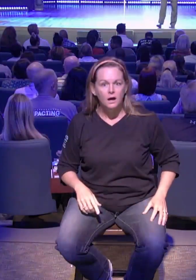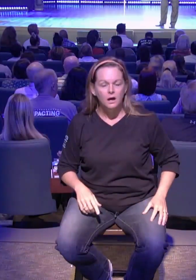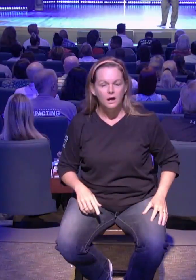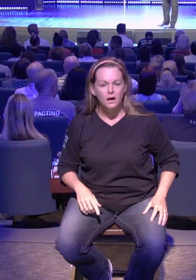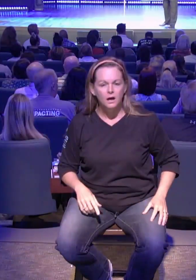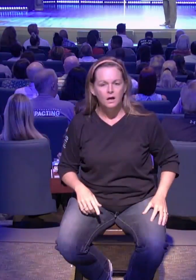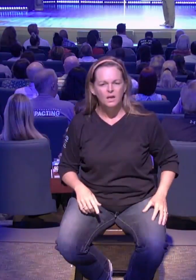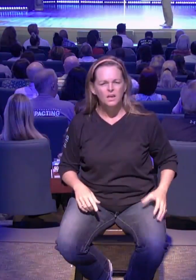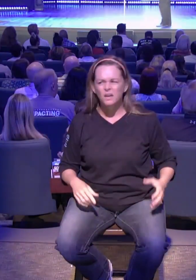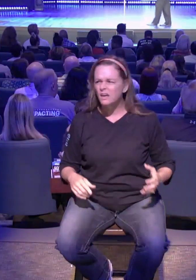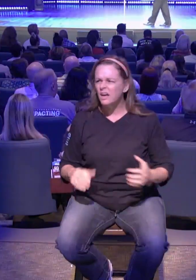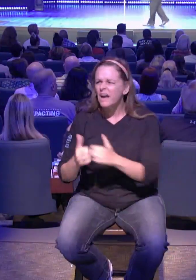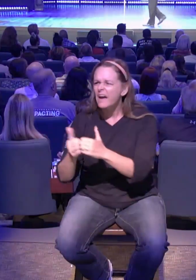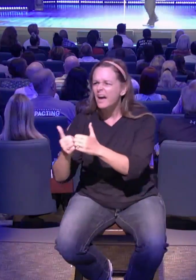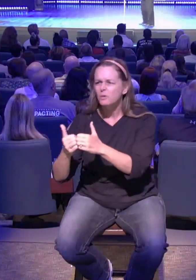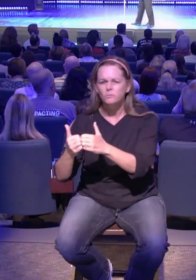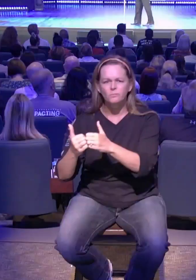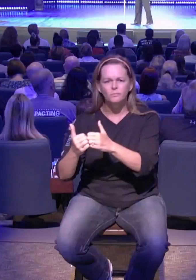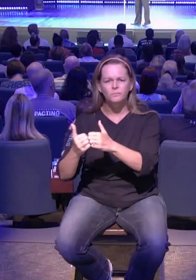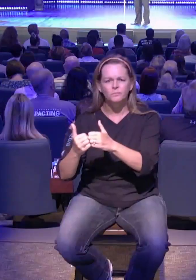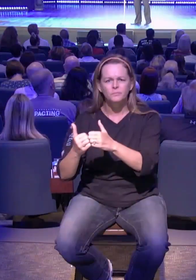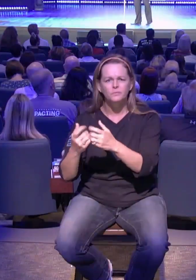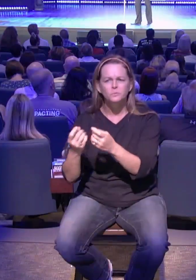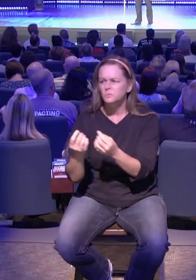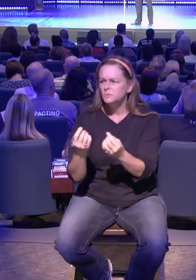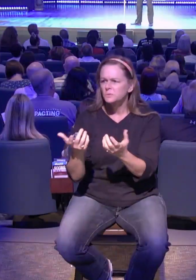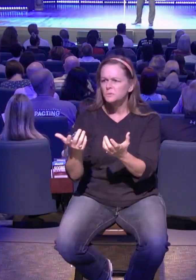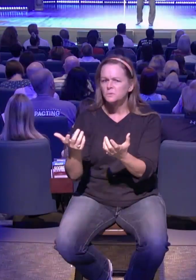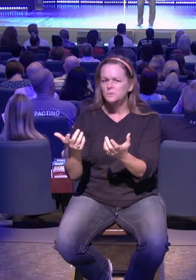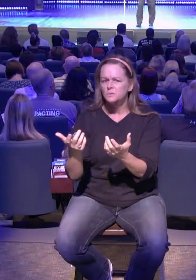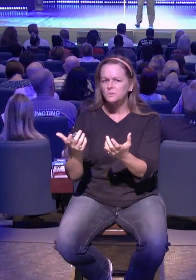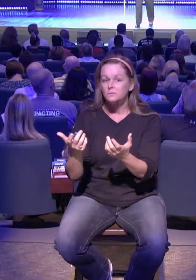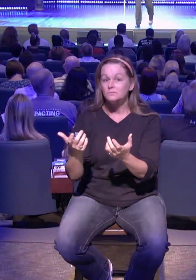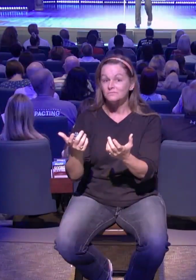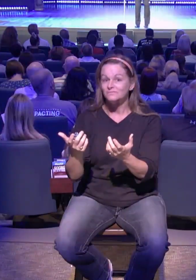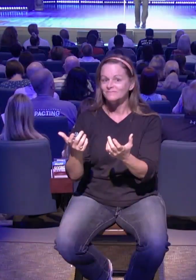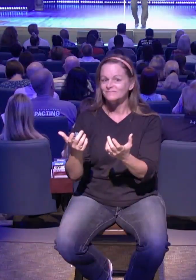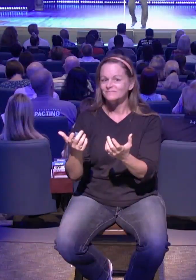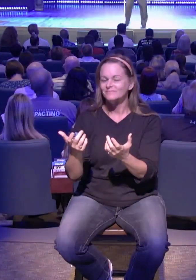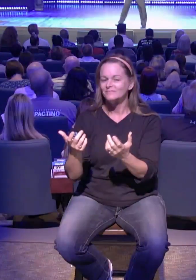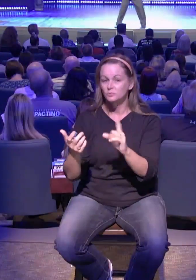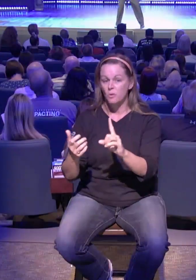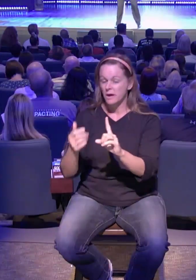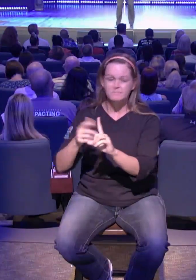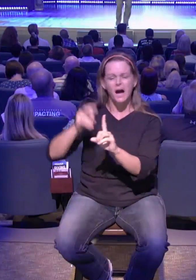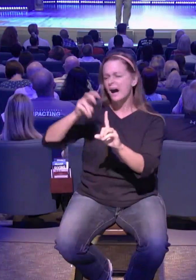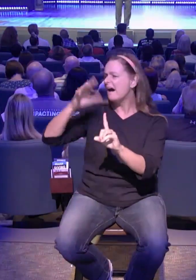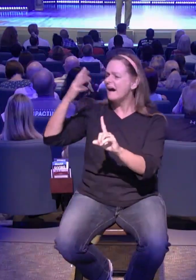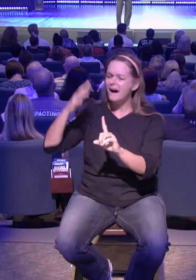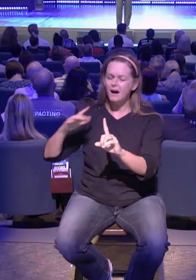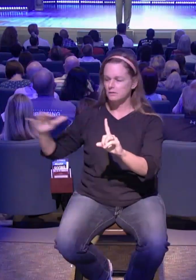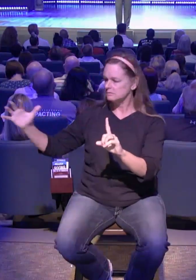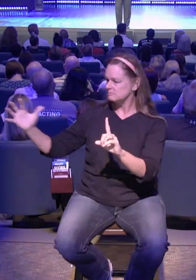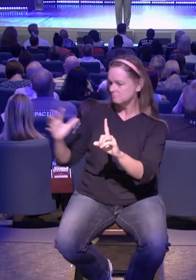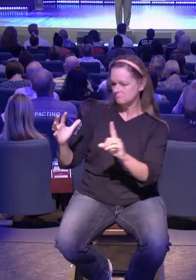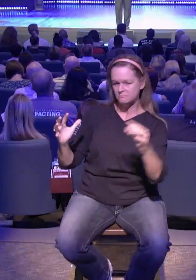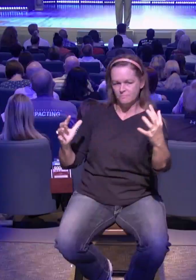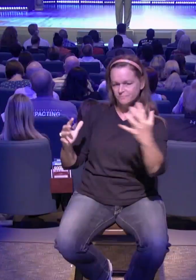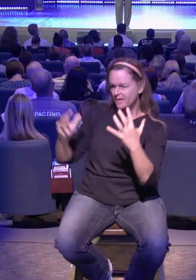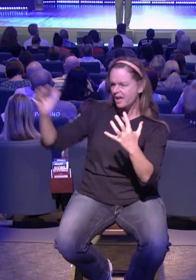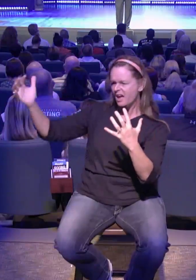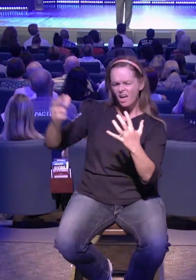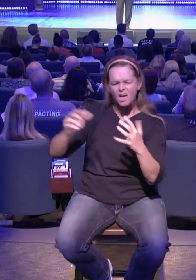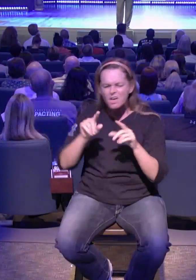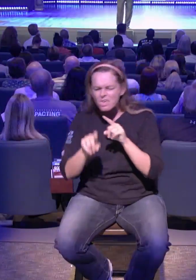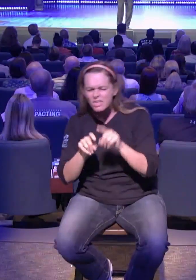happened to him. And then what happened when the people gathered around, Peter then used that as an opportunity to preach